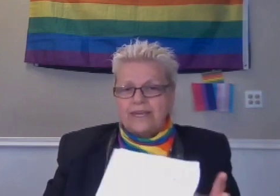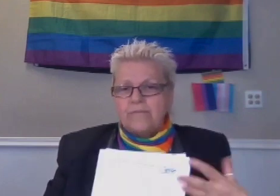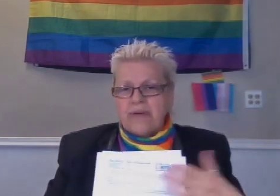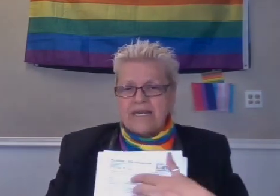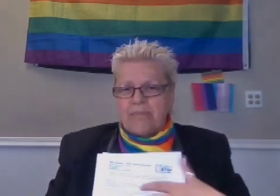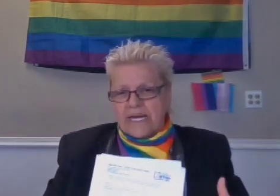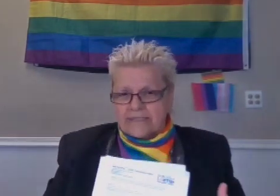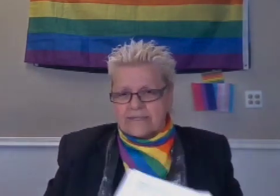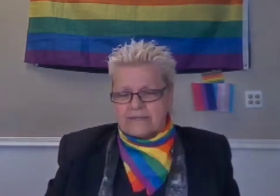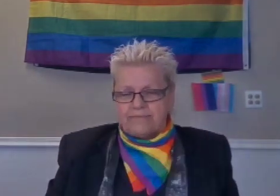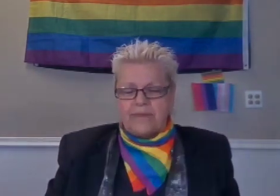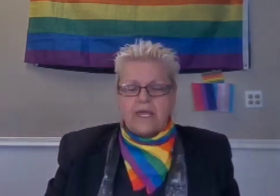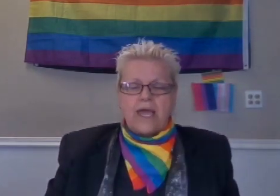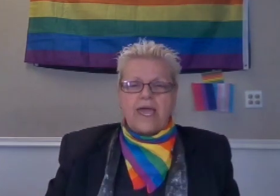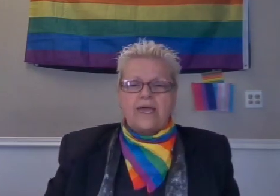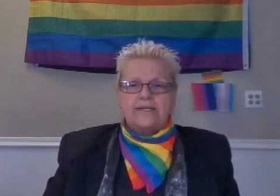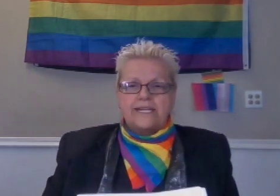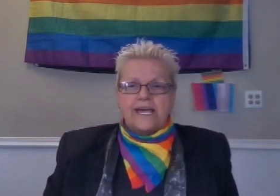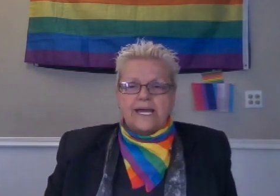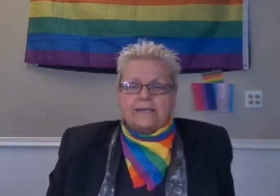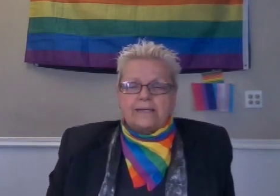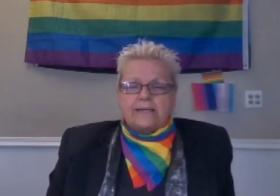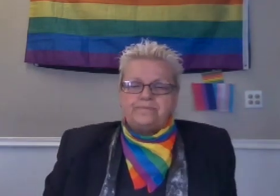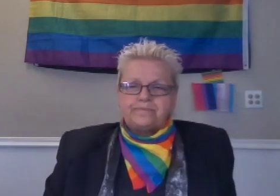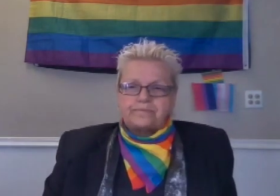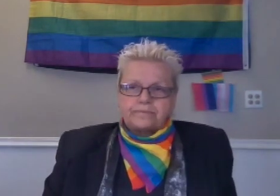With big butts. And